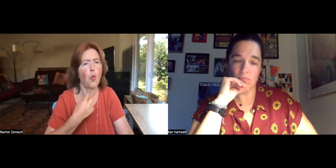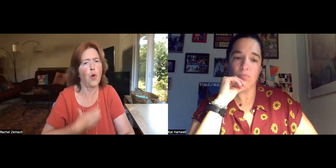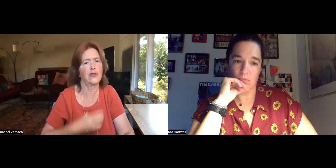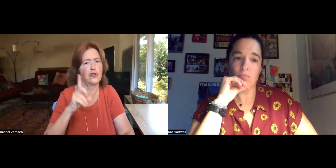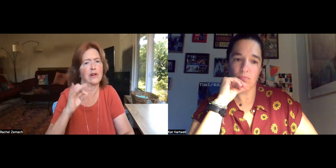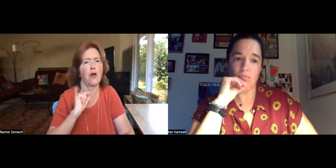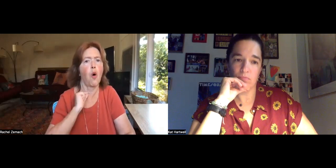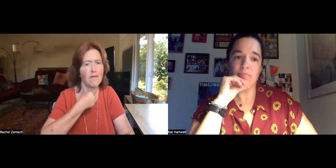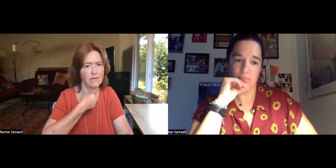wish they won't.